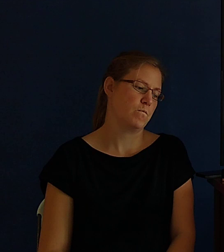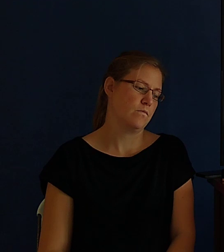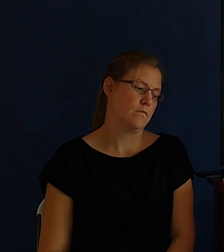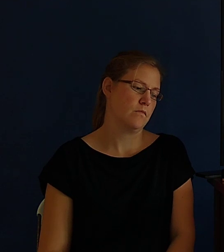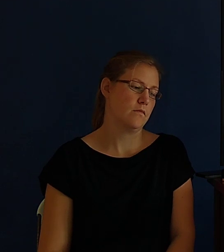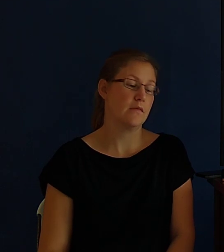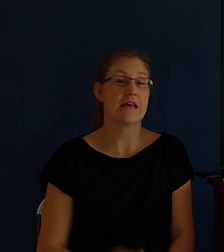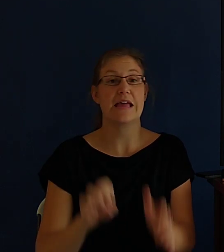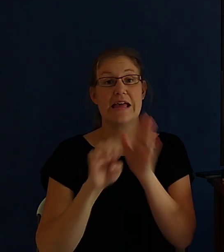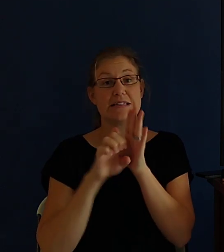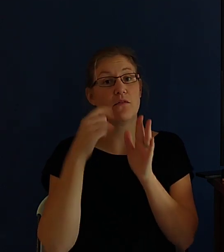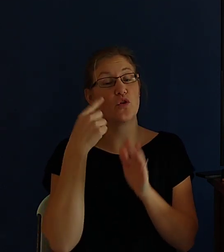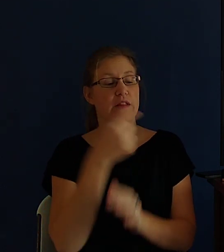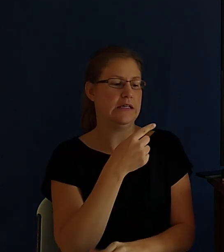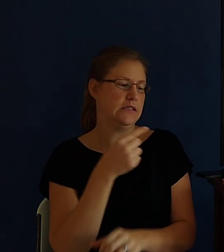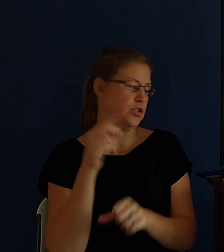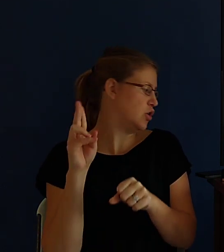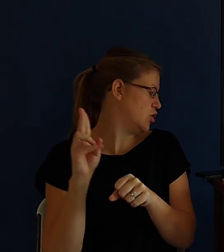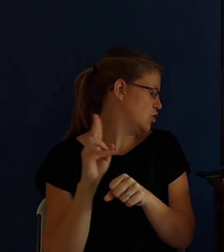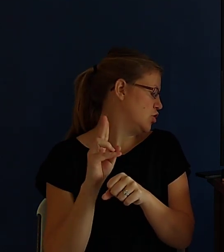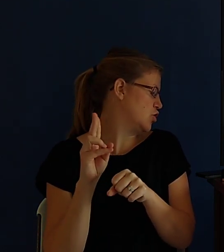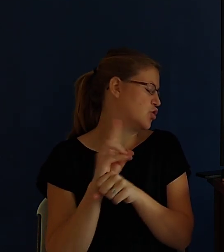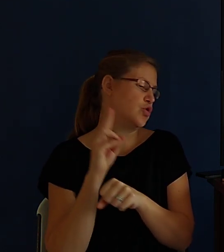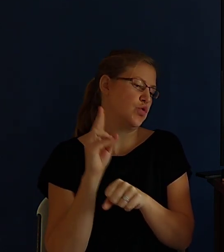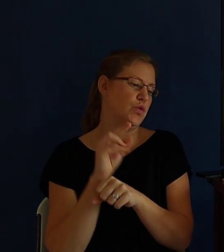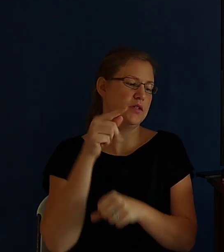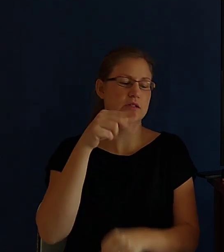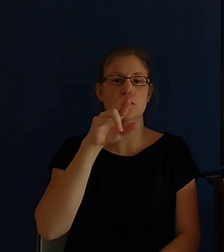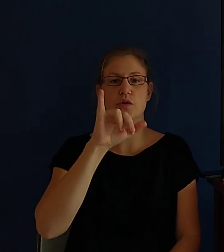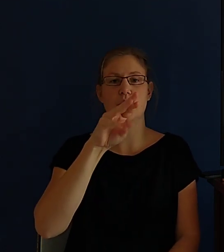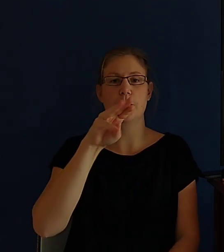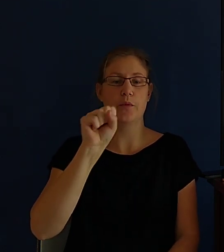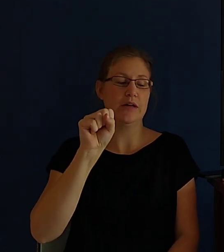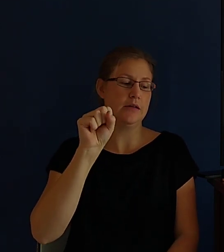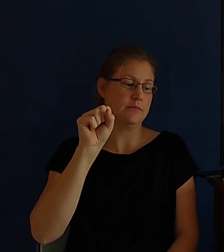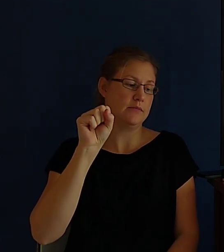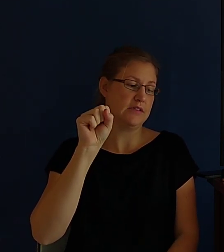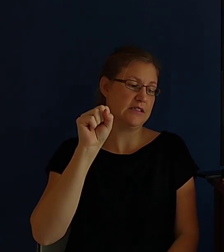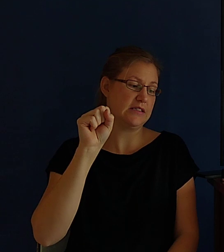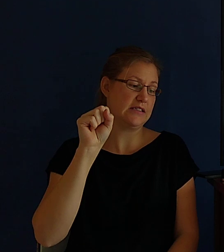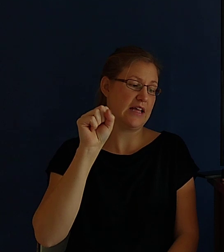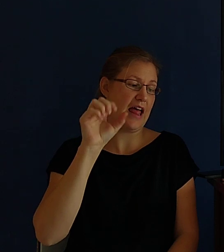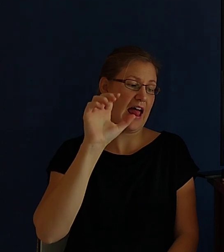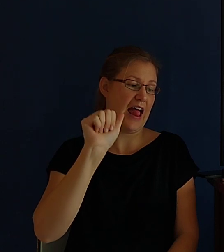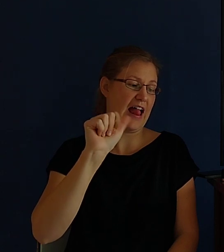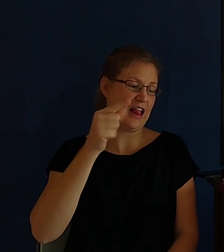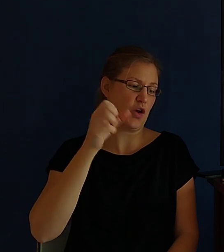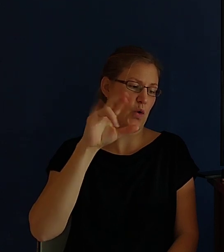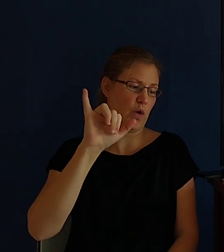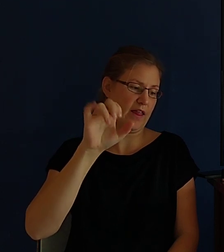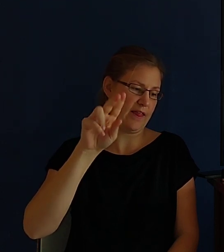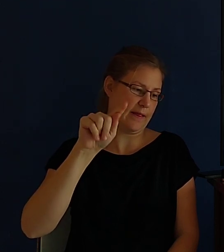Example for that, use Prim's algorithm to find the minimum spanning tree for this graph. Assume the